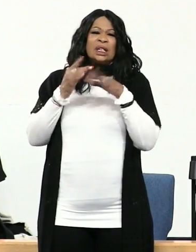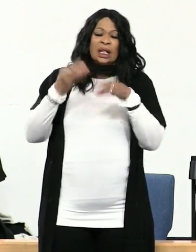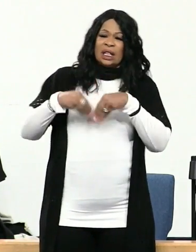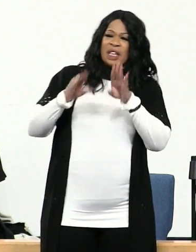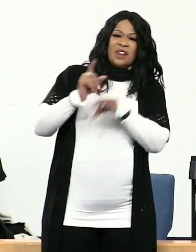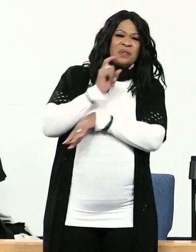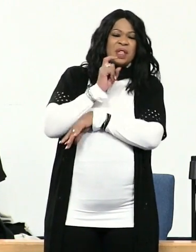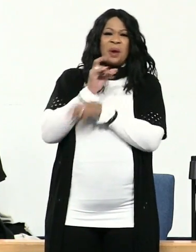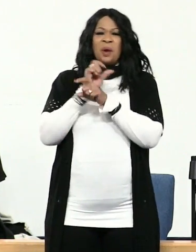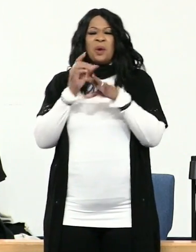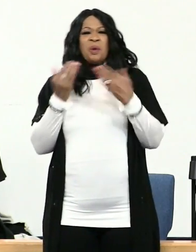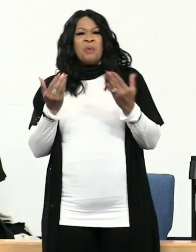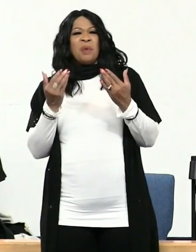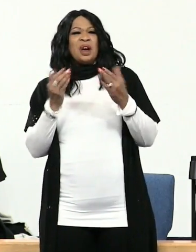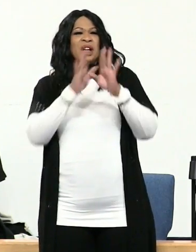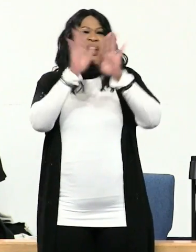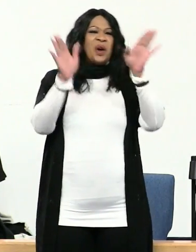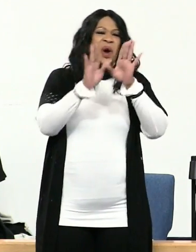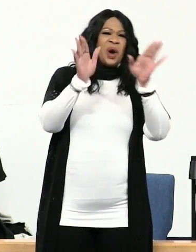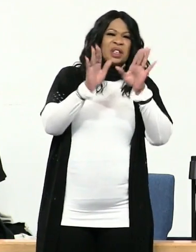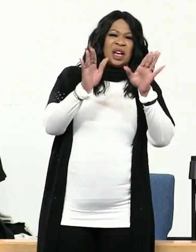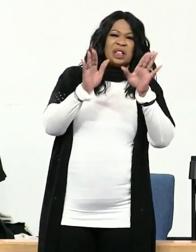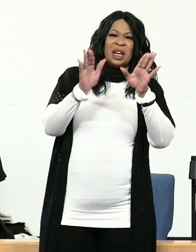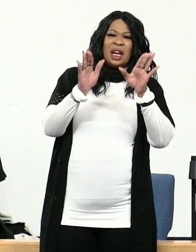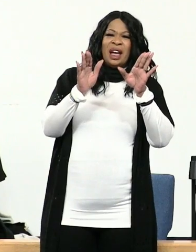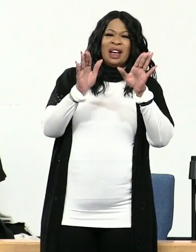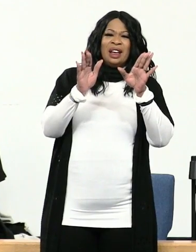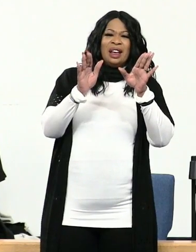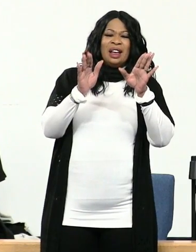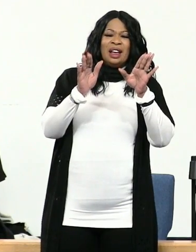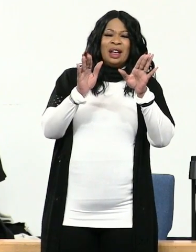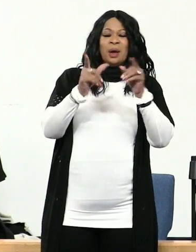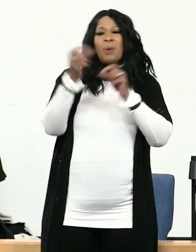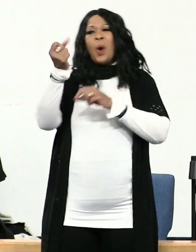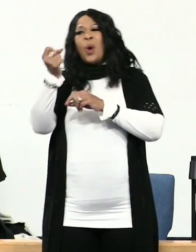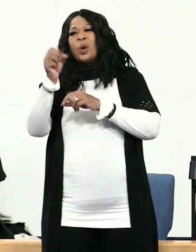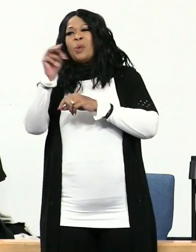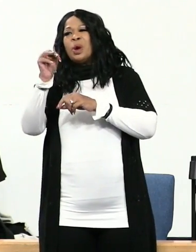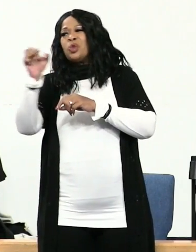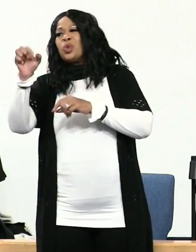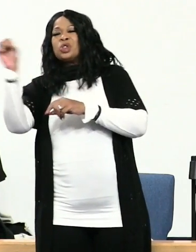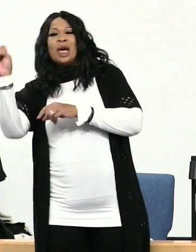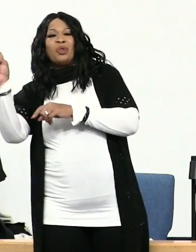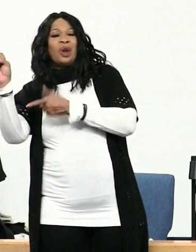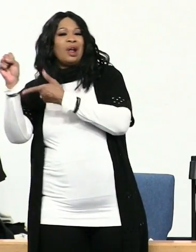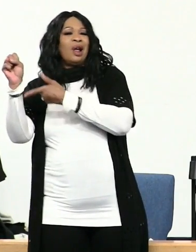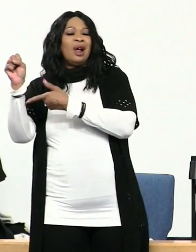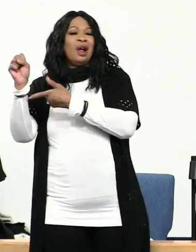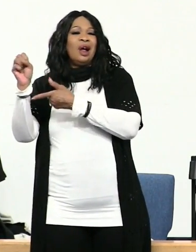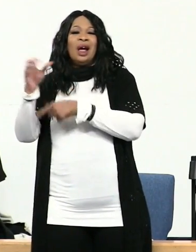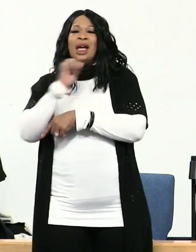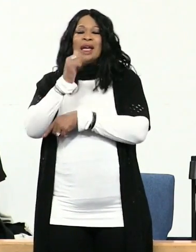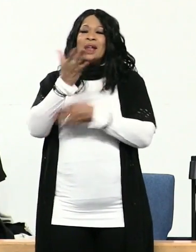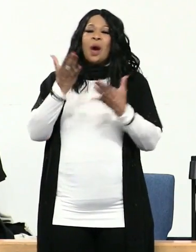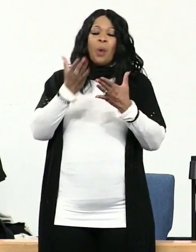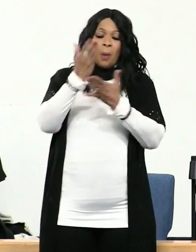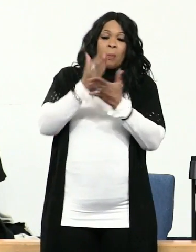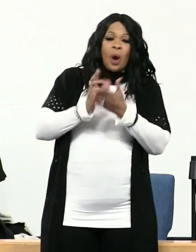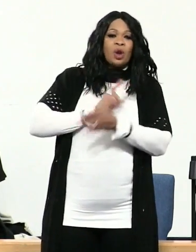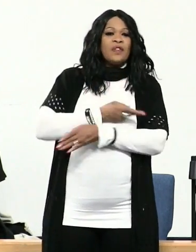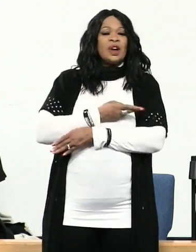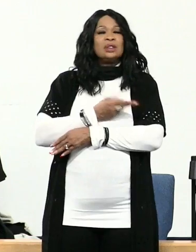up Sunday, but hold on to Monday through Saturday. He doesn't just want part of us. He